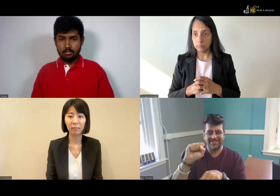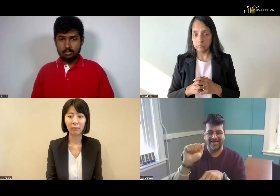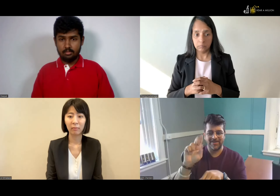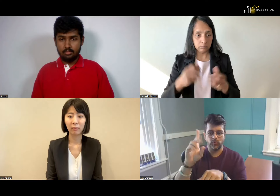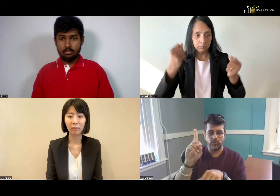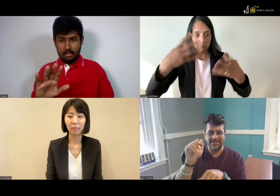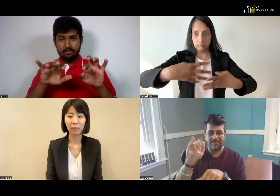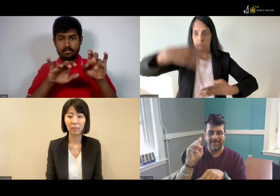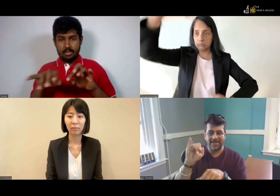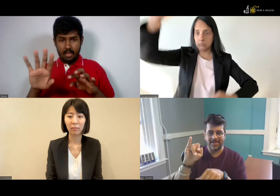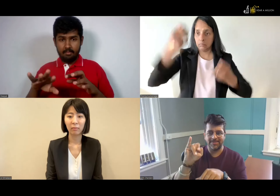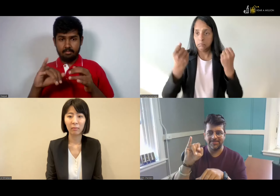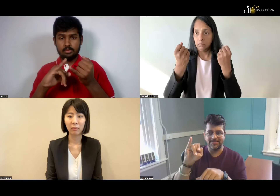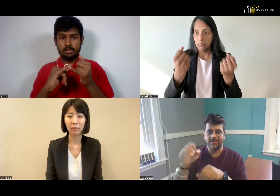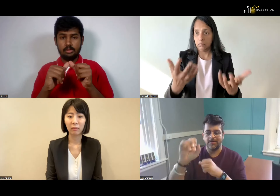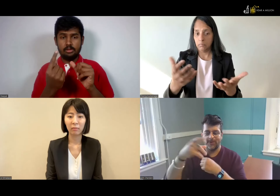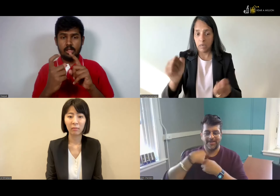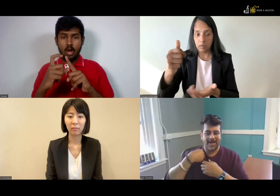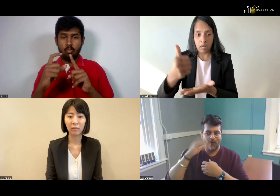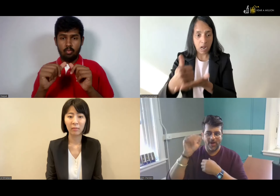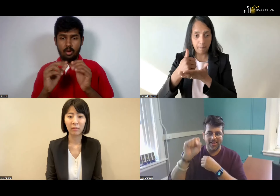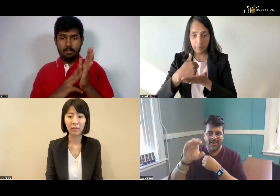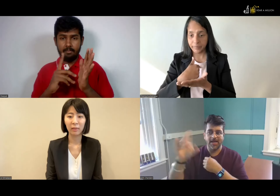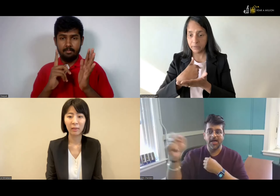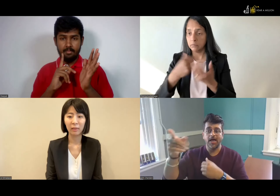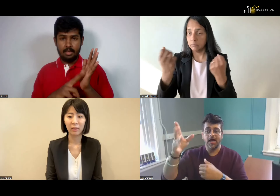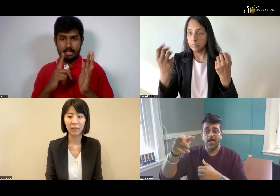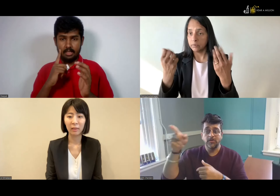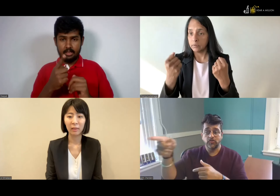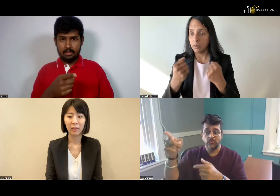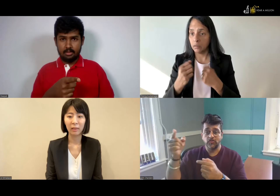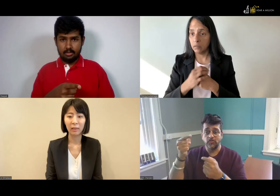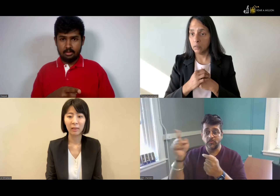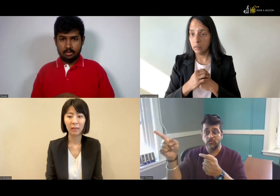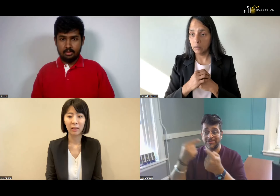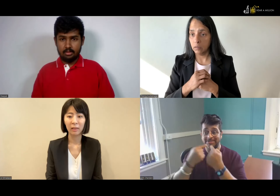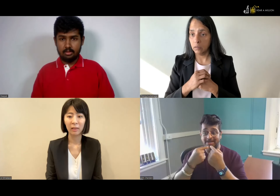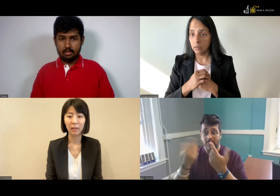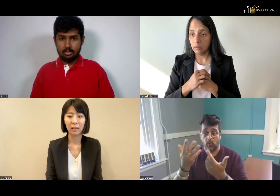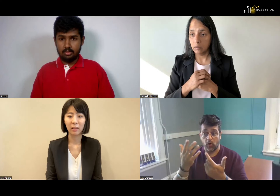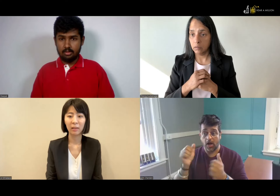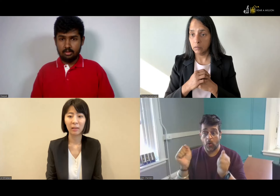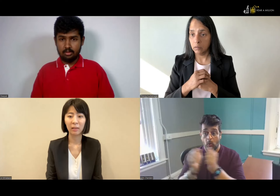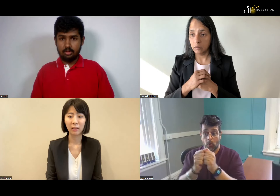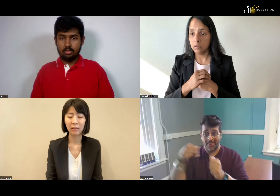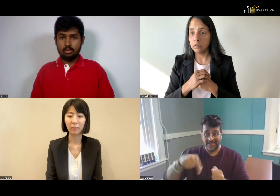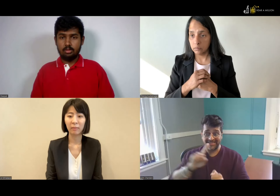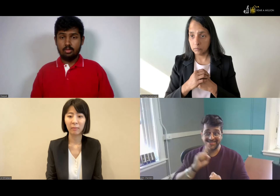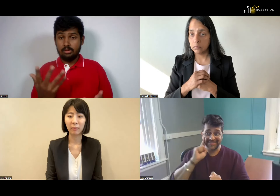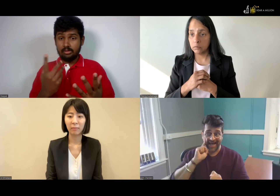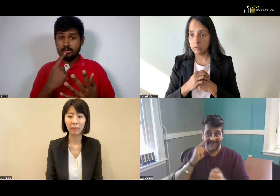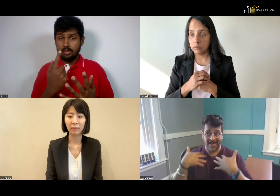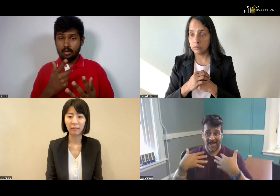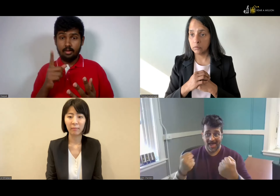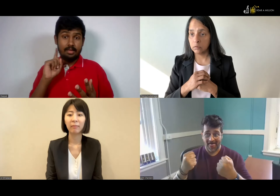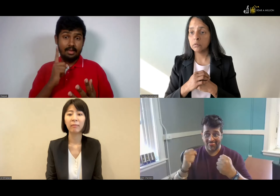So it's also in the chat box by Sudhamani. So she's saying